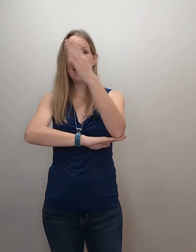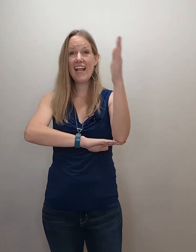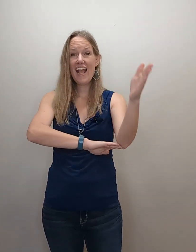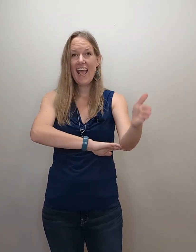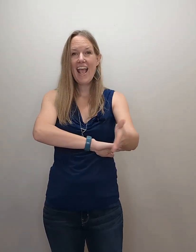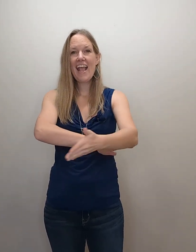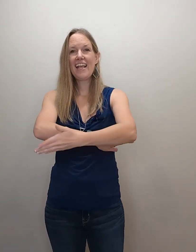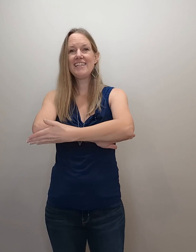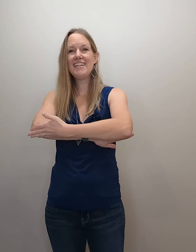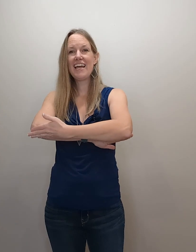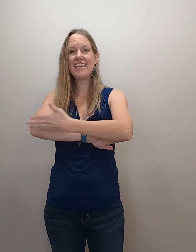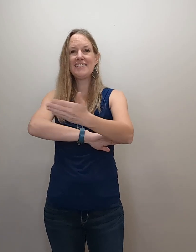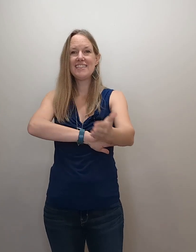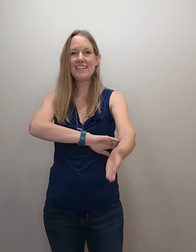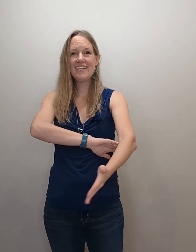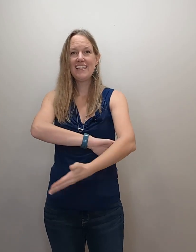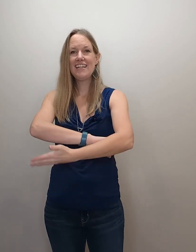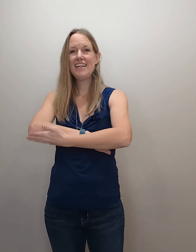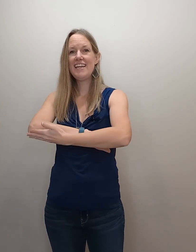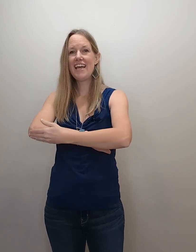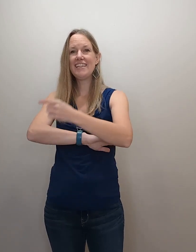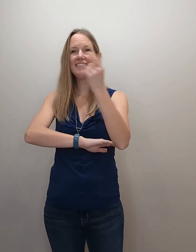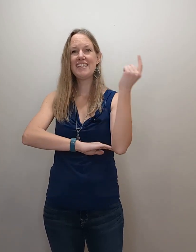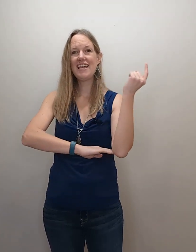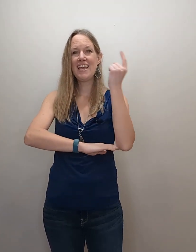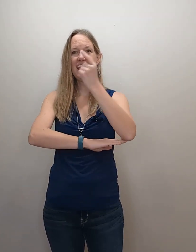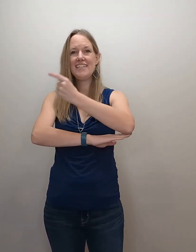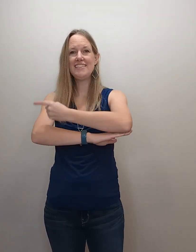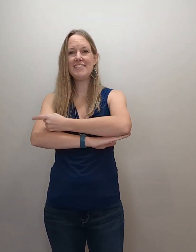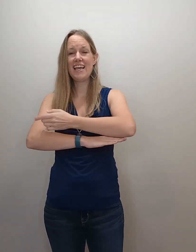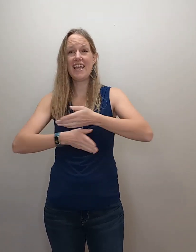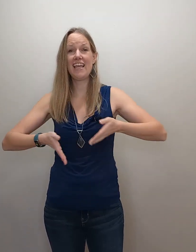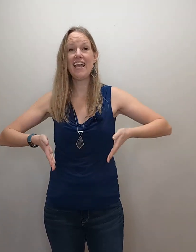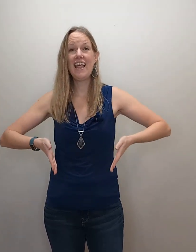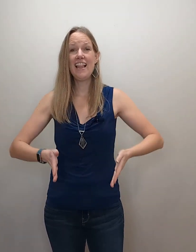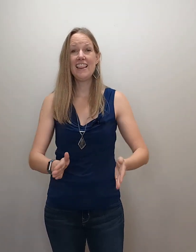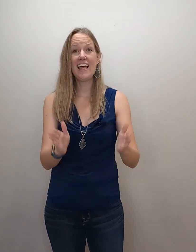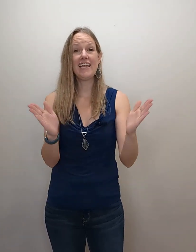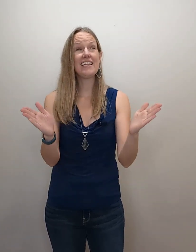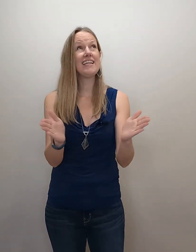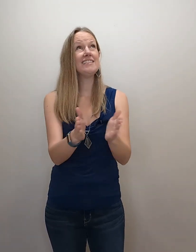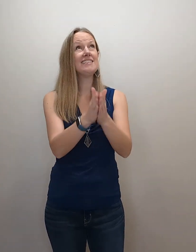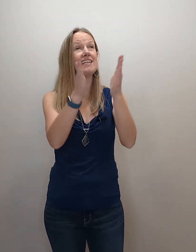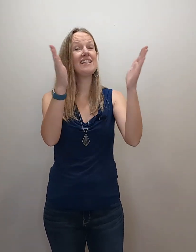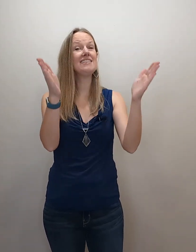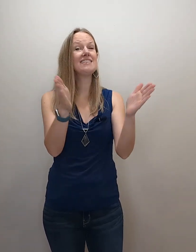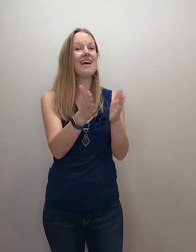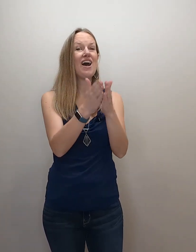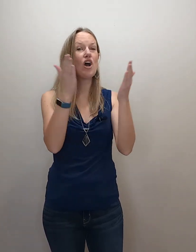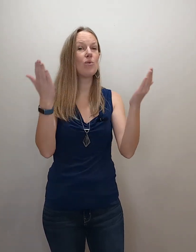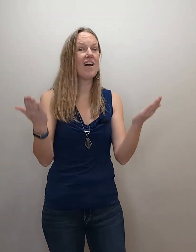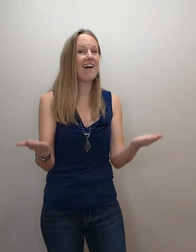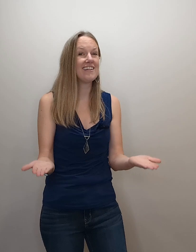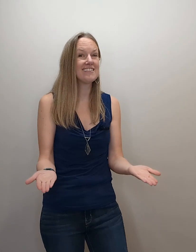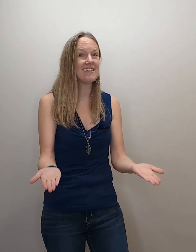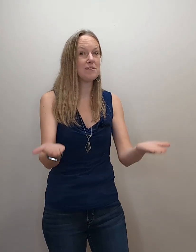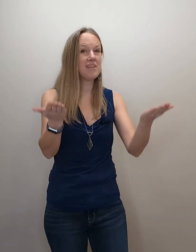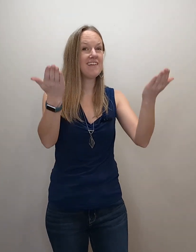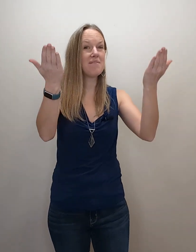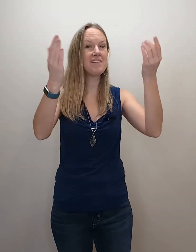Day and night, night and day, let incense arise. Okay, speed it up a